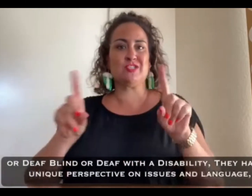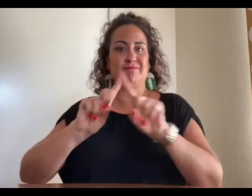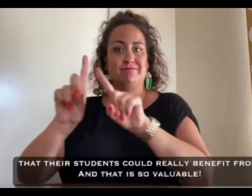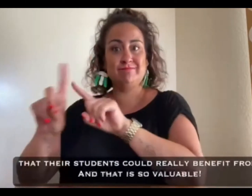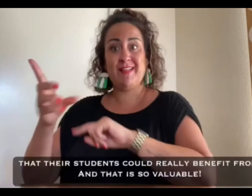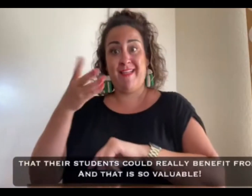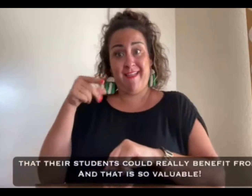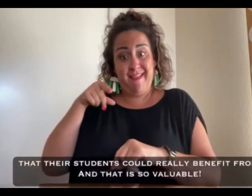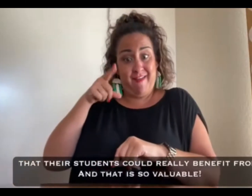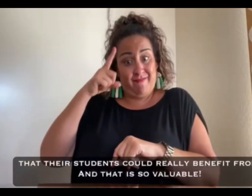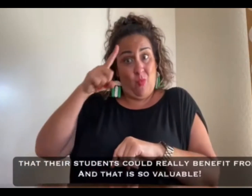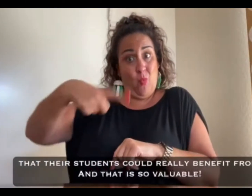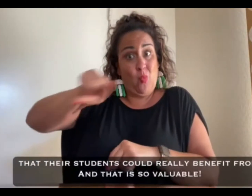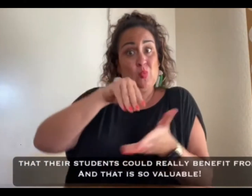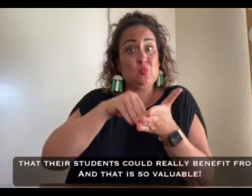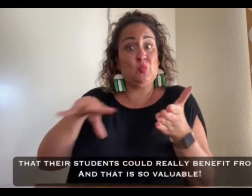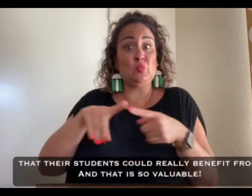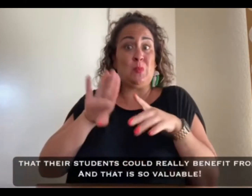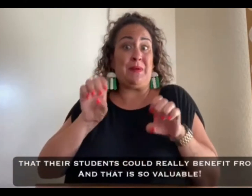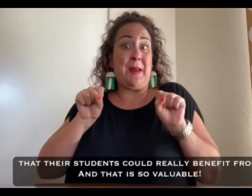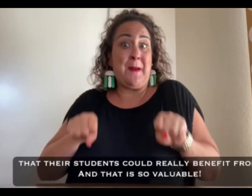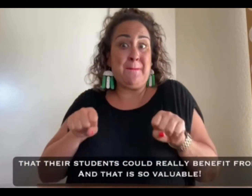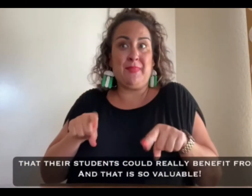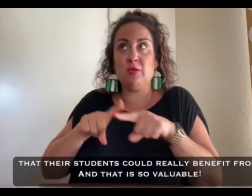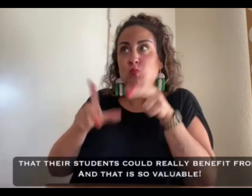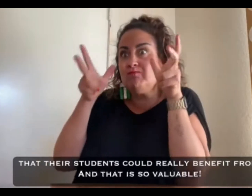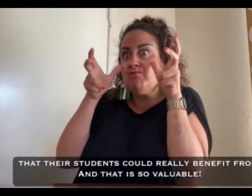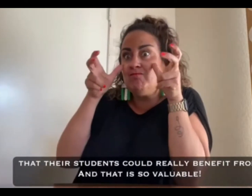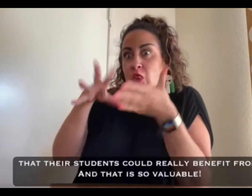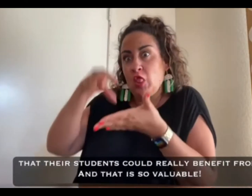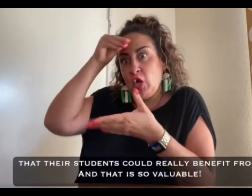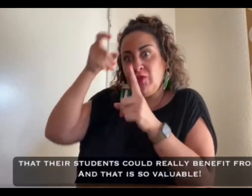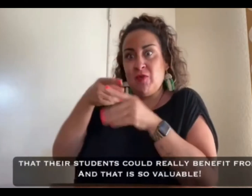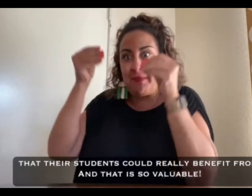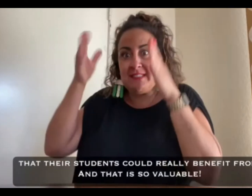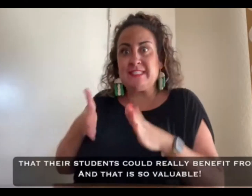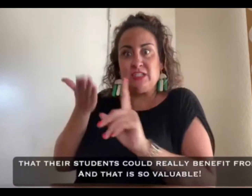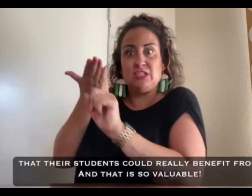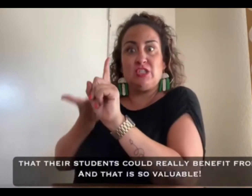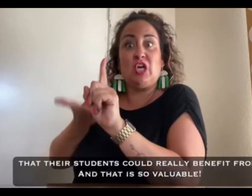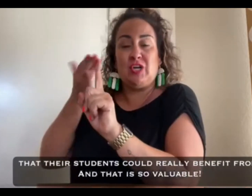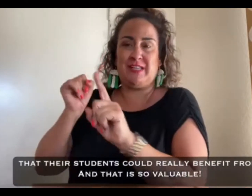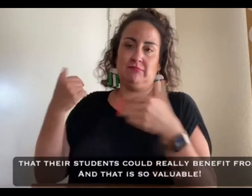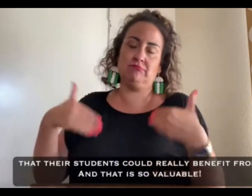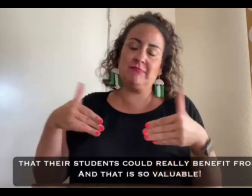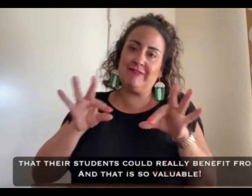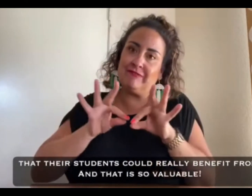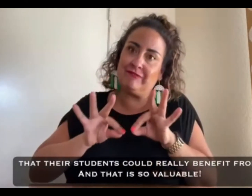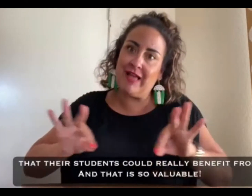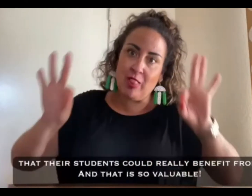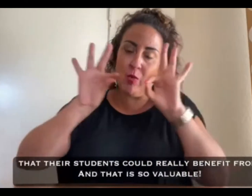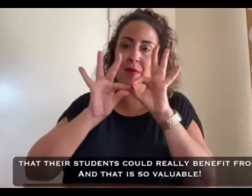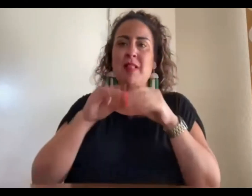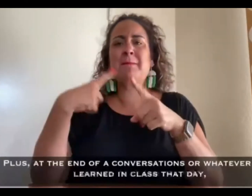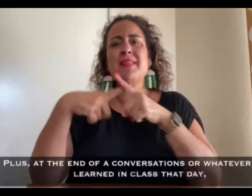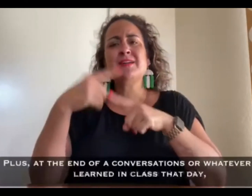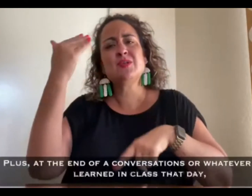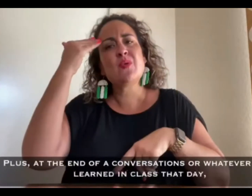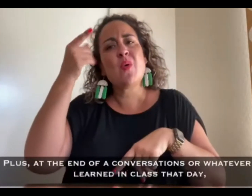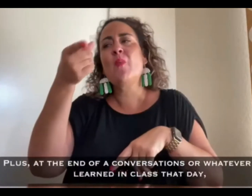could really benefit from. And that is so valuable. Plus, at the end of the conversation or whatever they learned